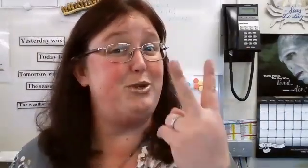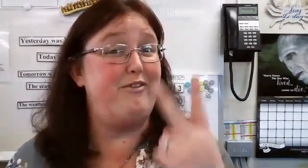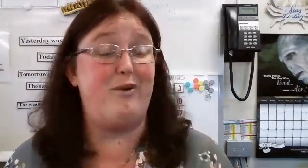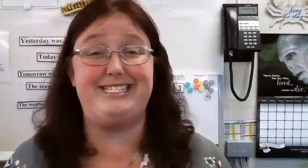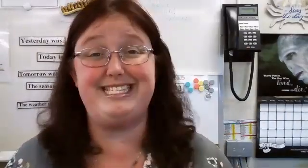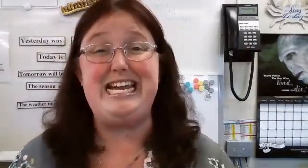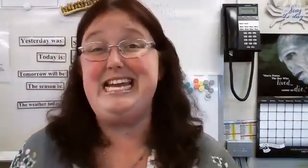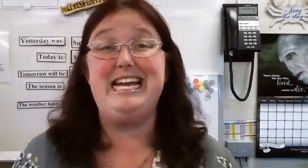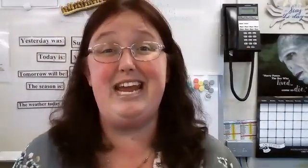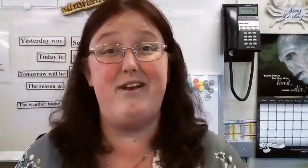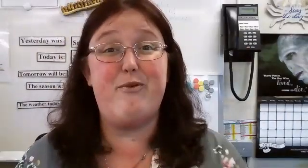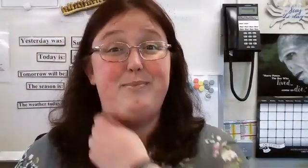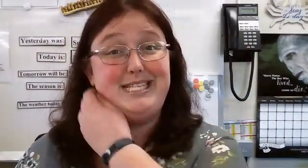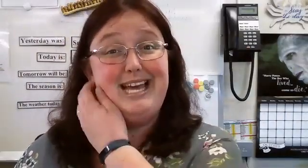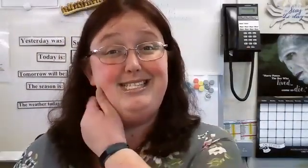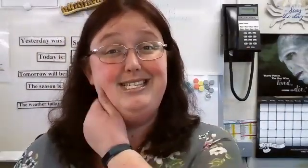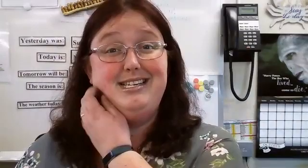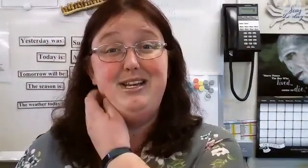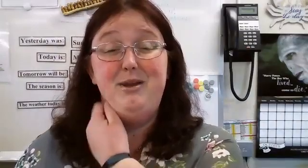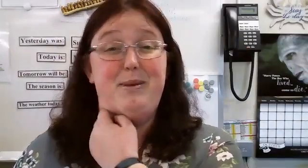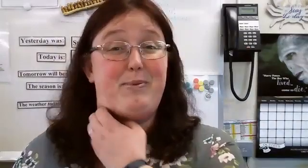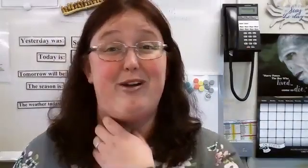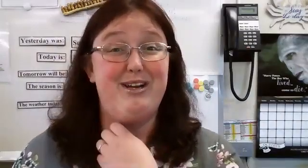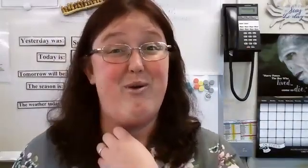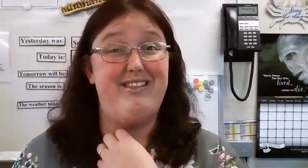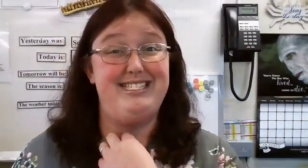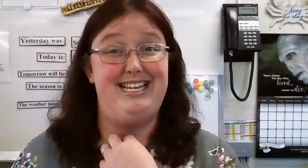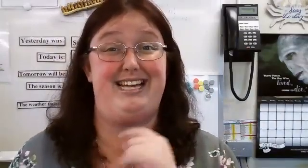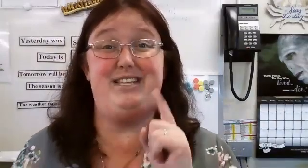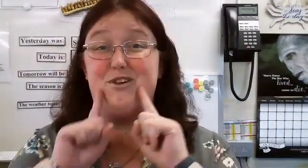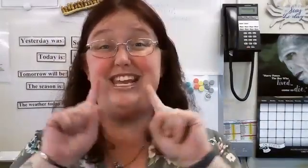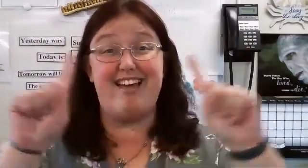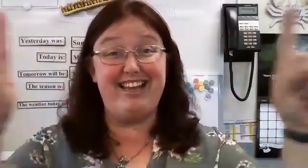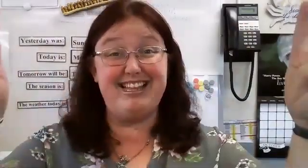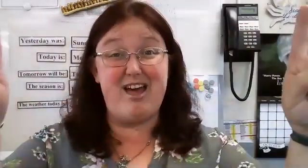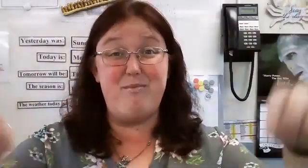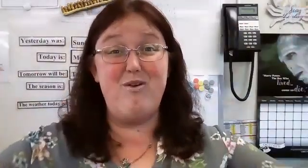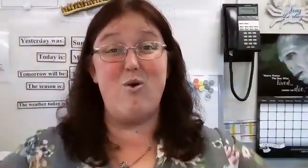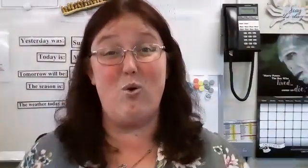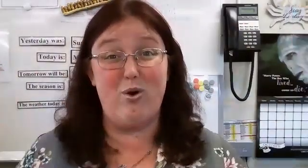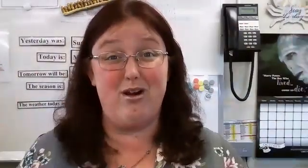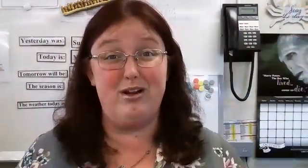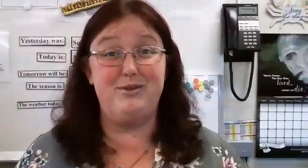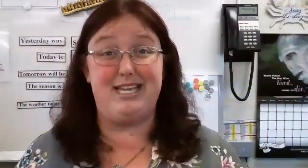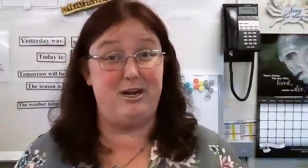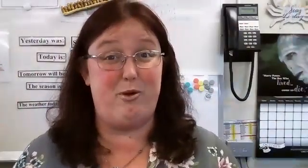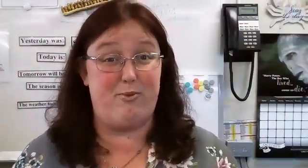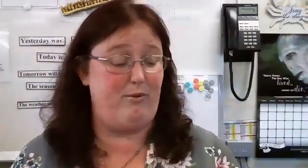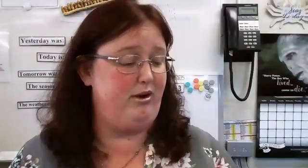tone of voice, even if we're upset. People aren't going to want to listen to us if we're yelling at them or using inappropriate